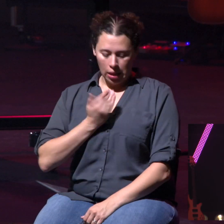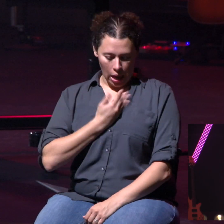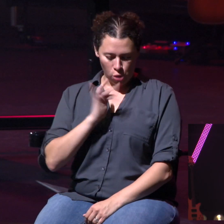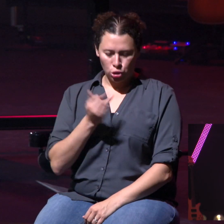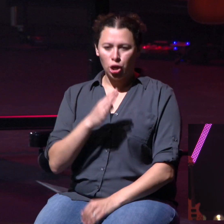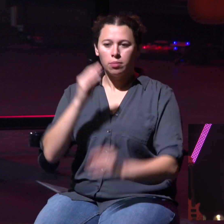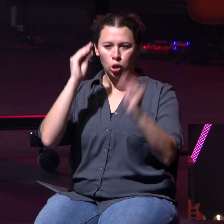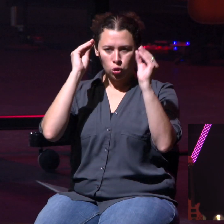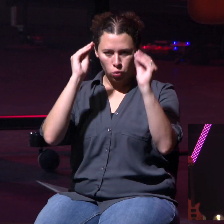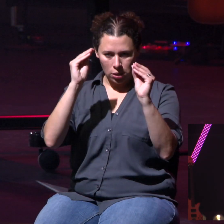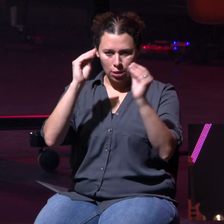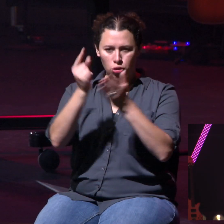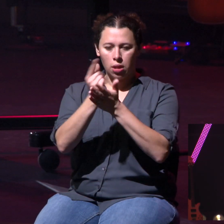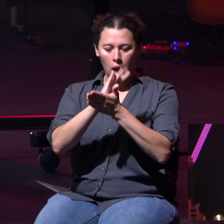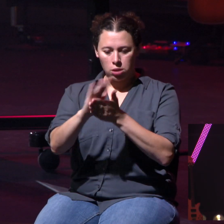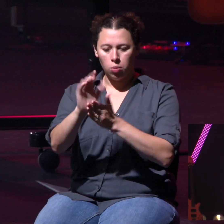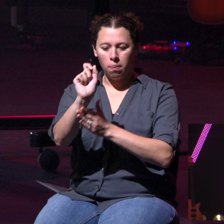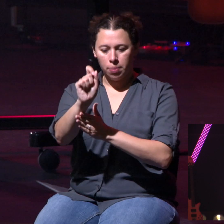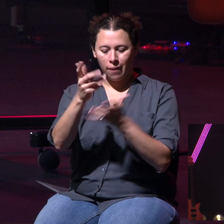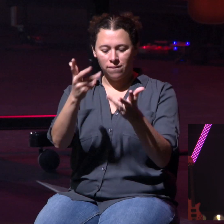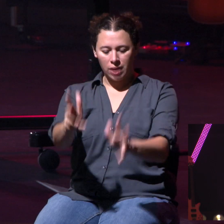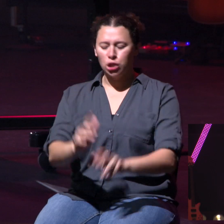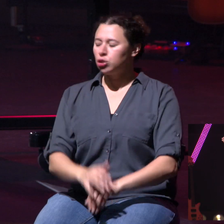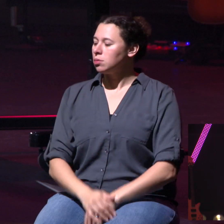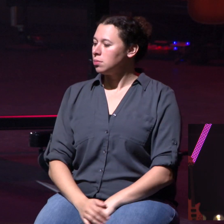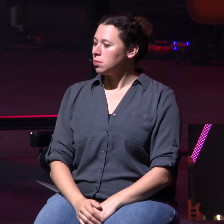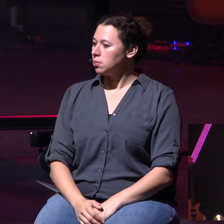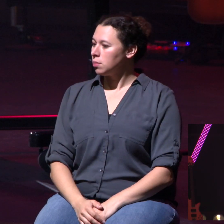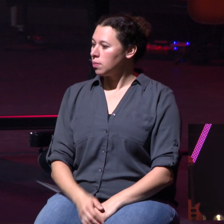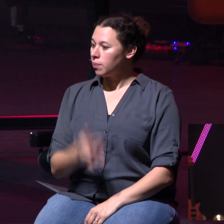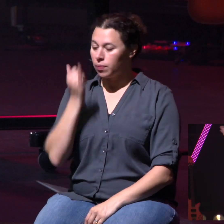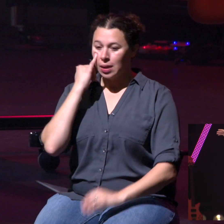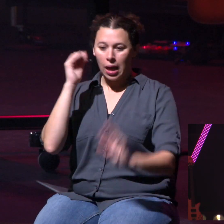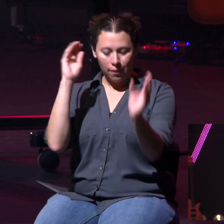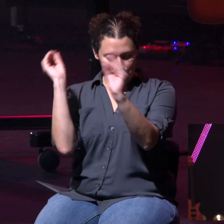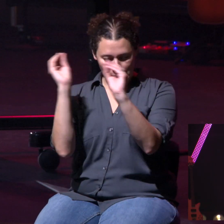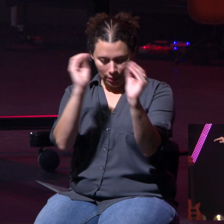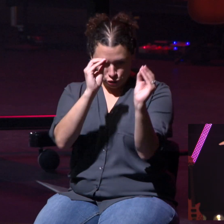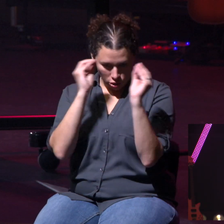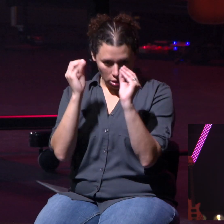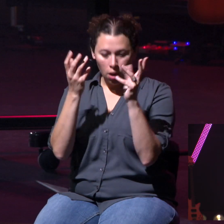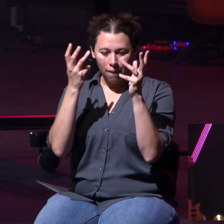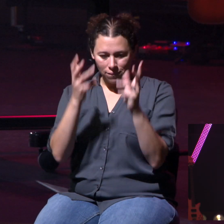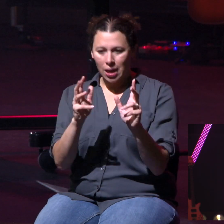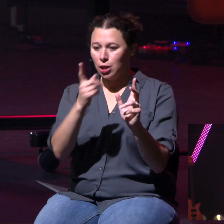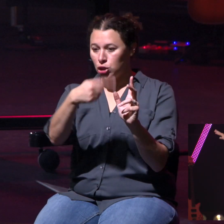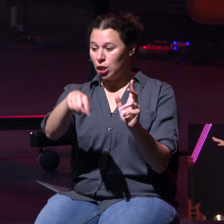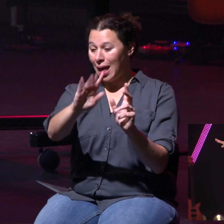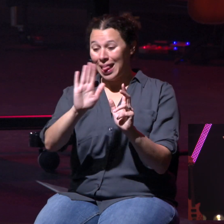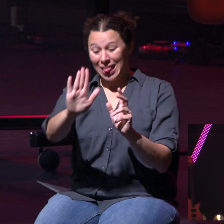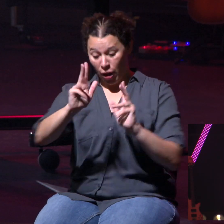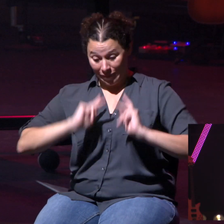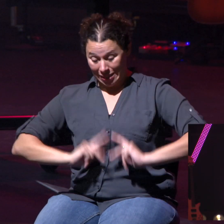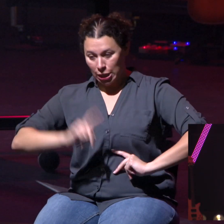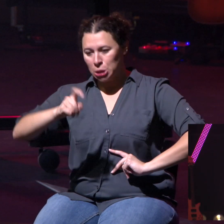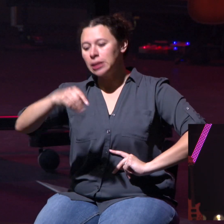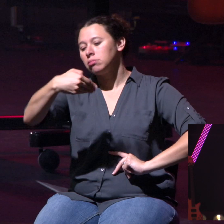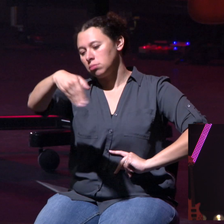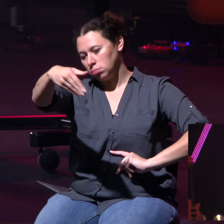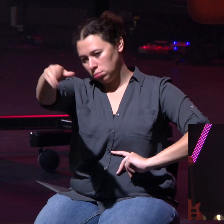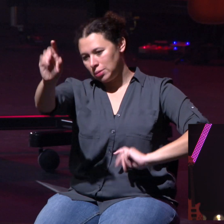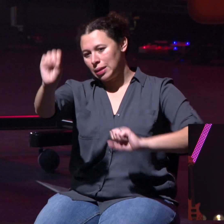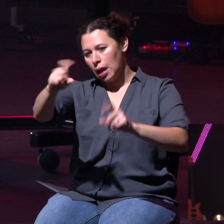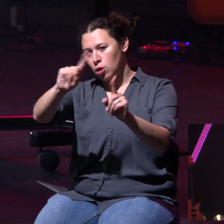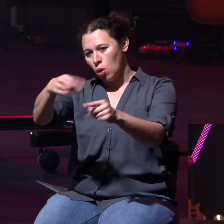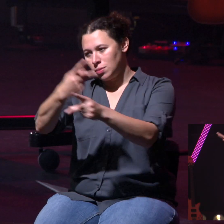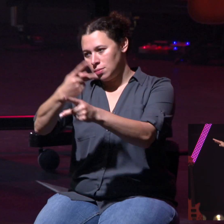gospel. As long as we do that, the needs are going to be around forever. Let them go deal with it themselves. Let them go figure it out themselves. Let them go to government